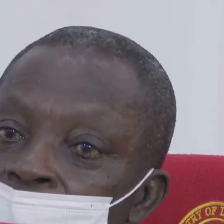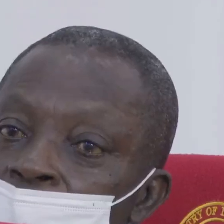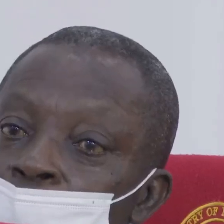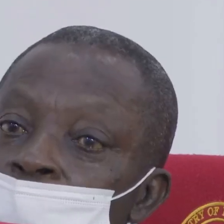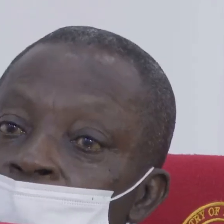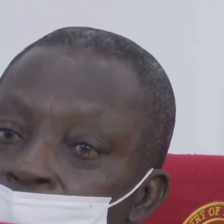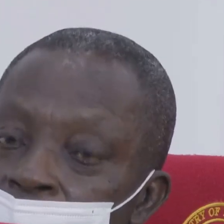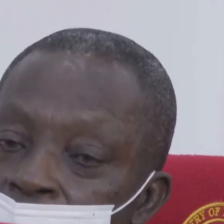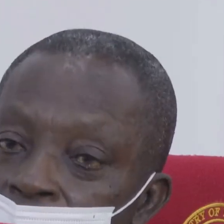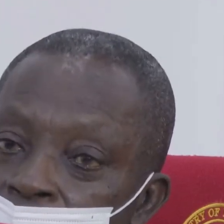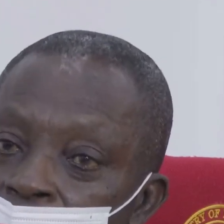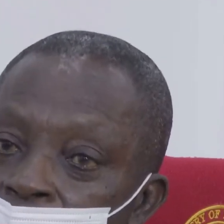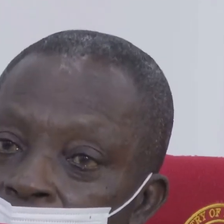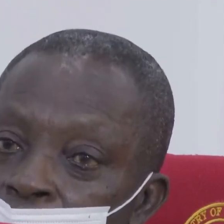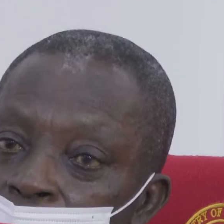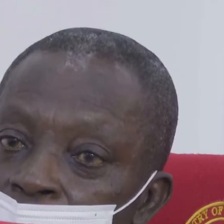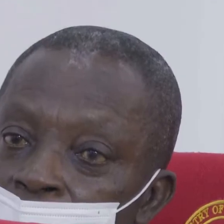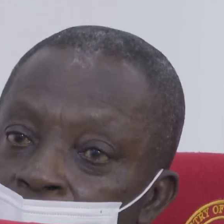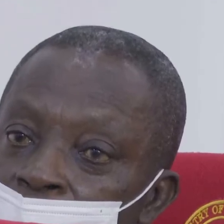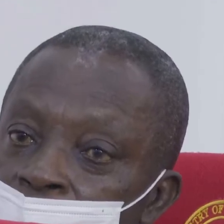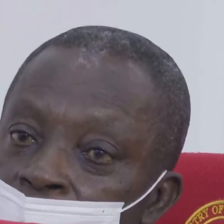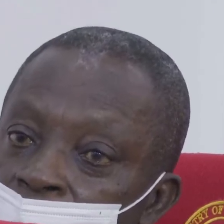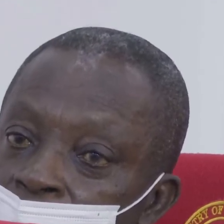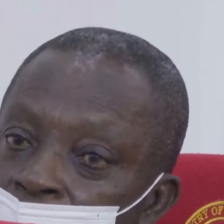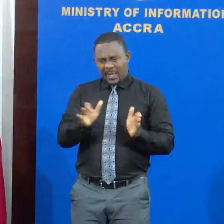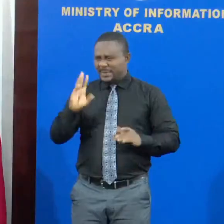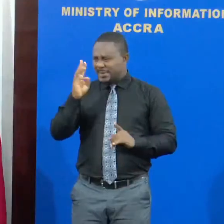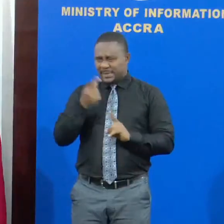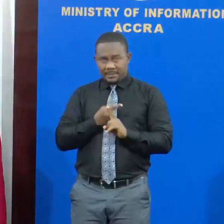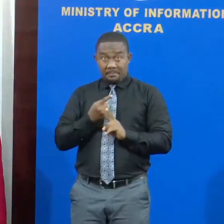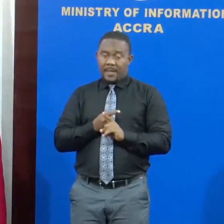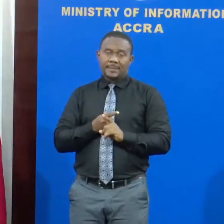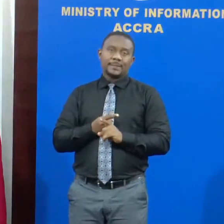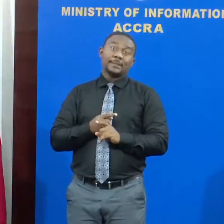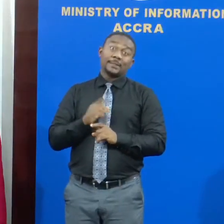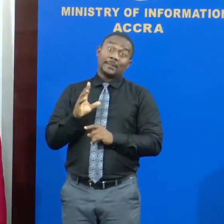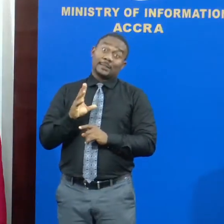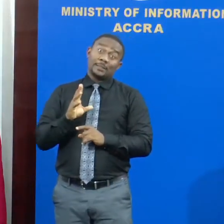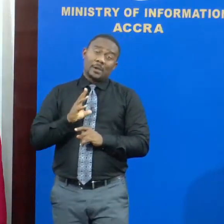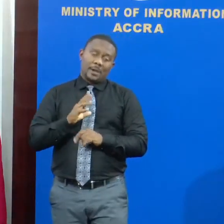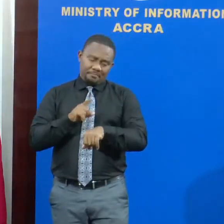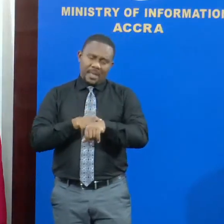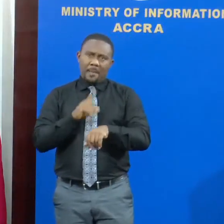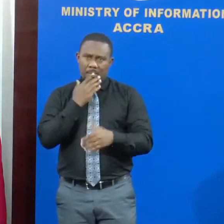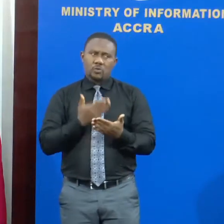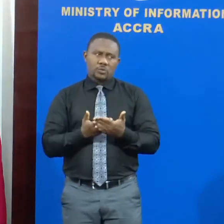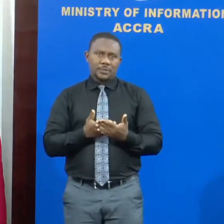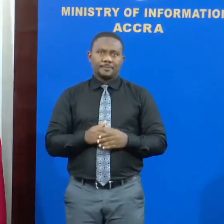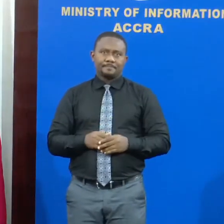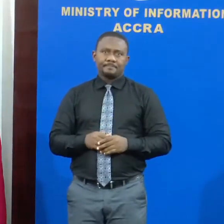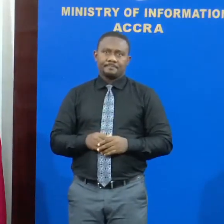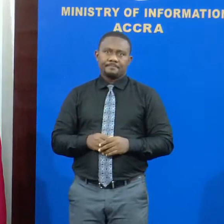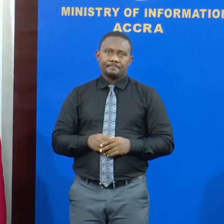it's adequate enough time for people to genuinely, who want to do it, to genuinely get it done.